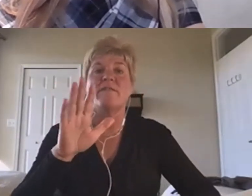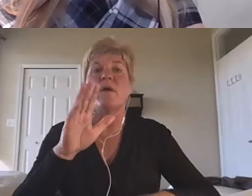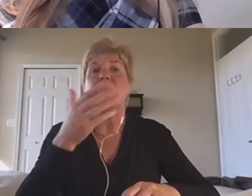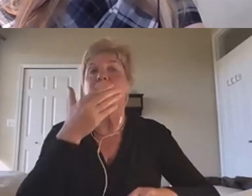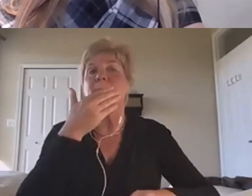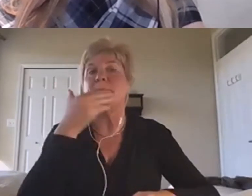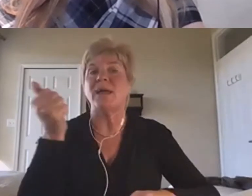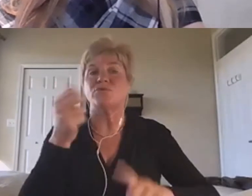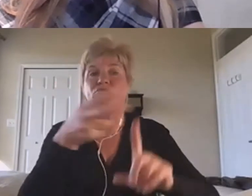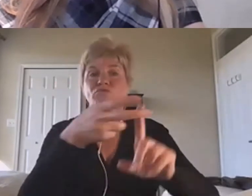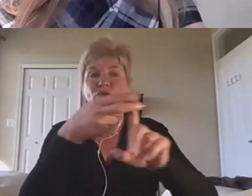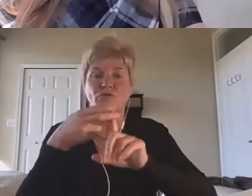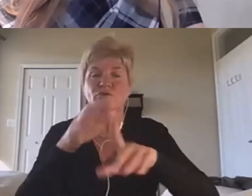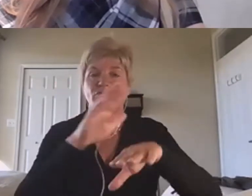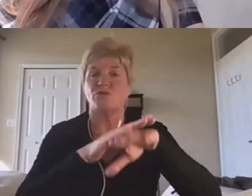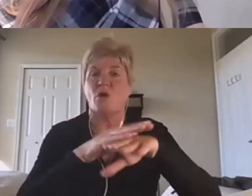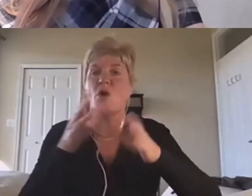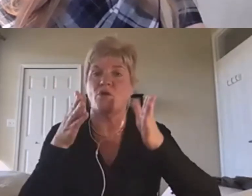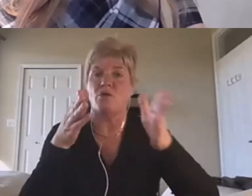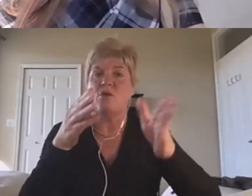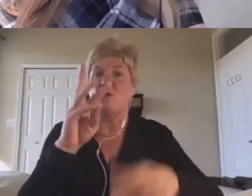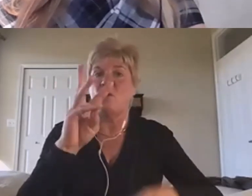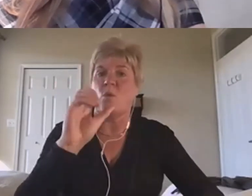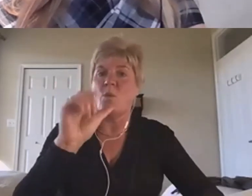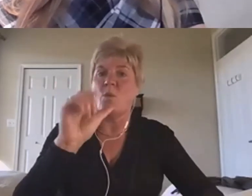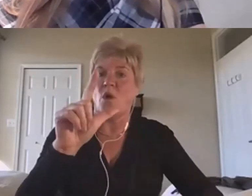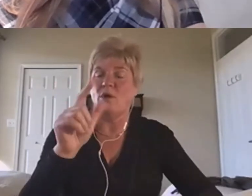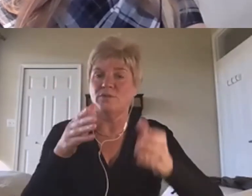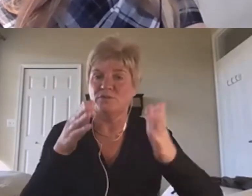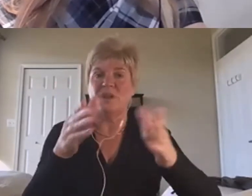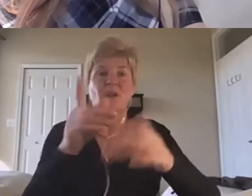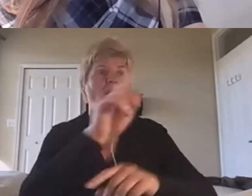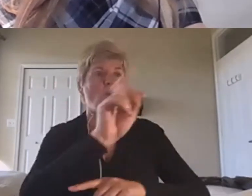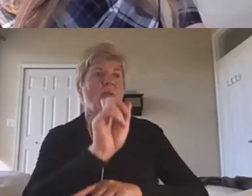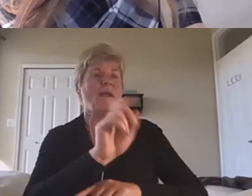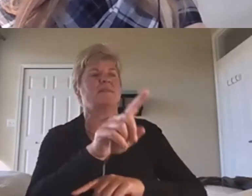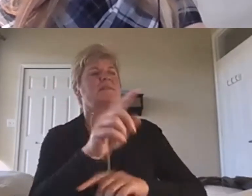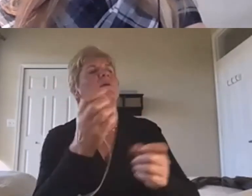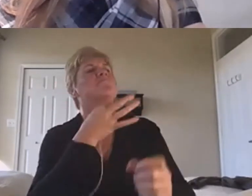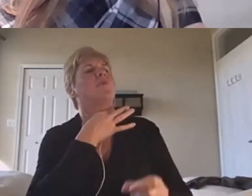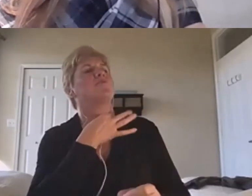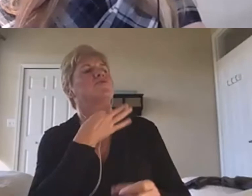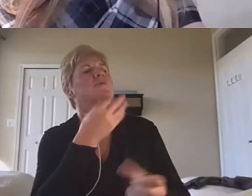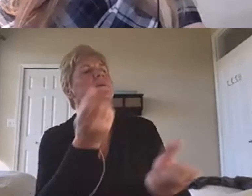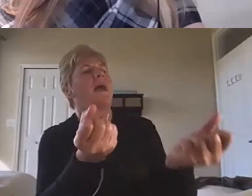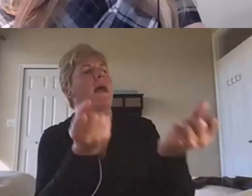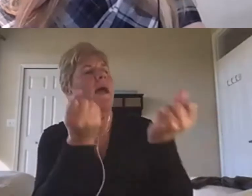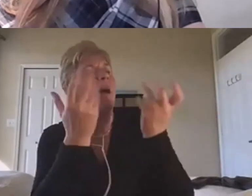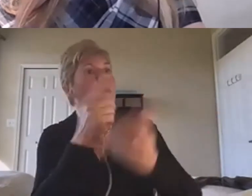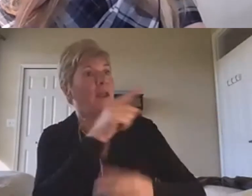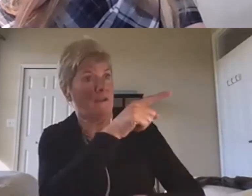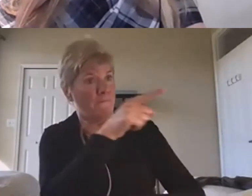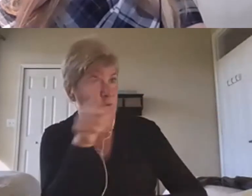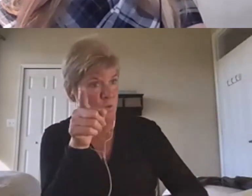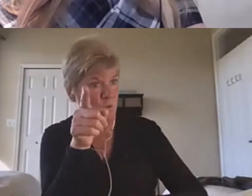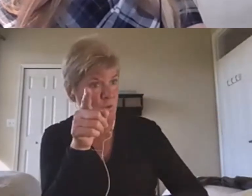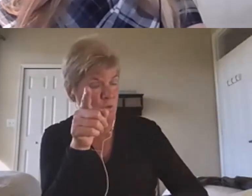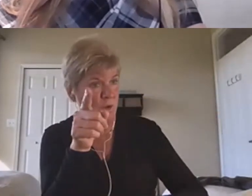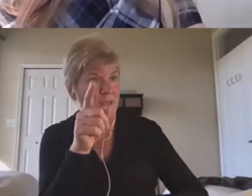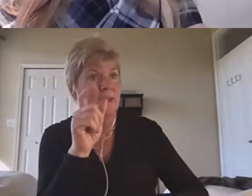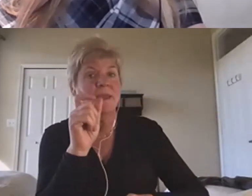And the answer is a very simple question. How many of you, if you were told by a top